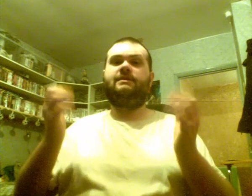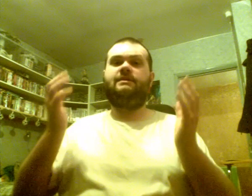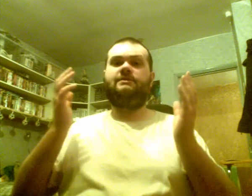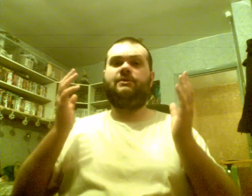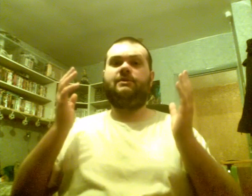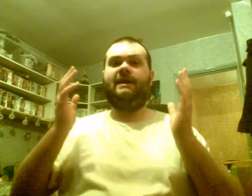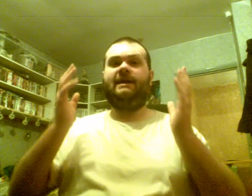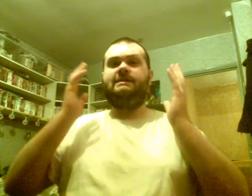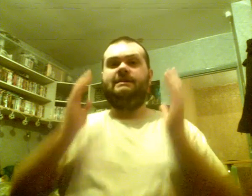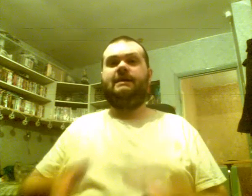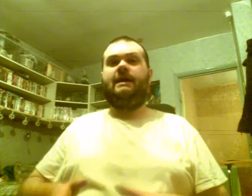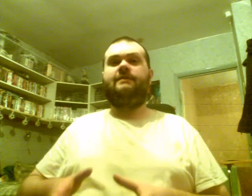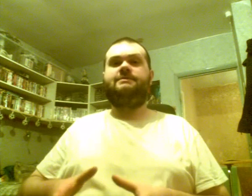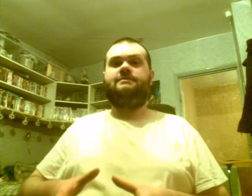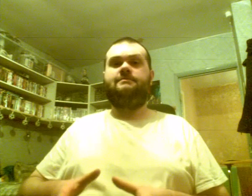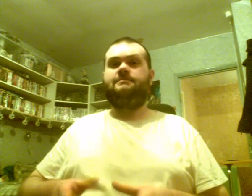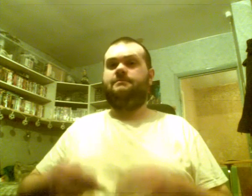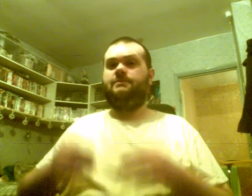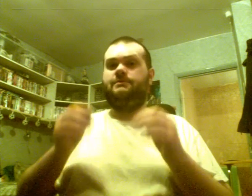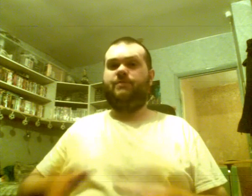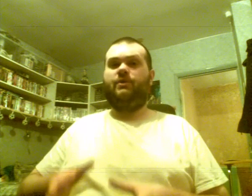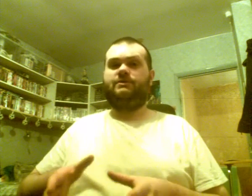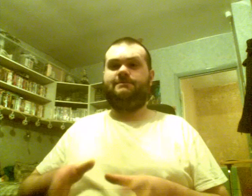gonna talk about knives and sporks.